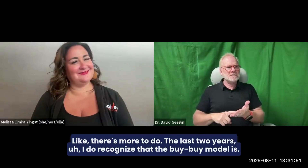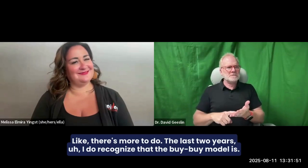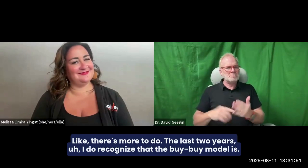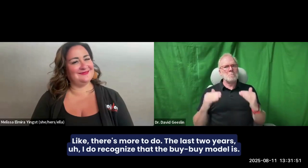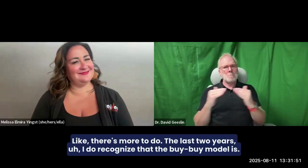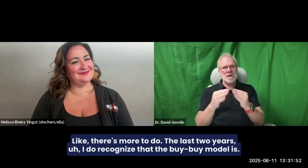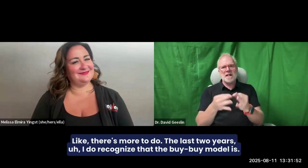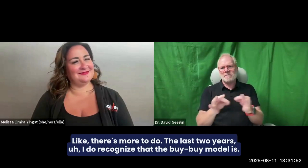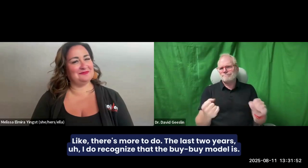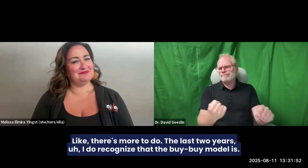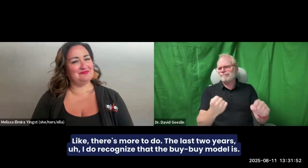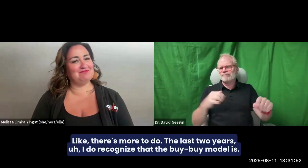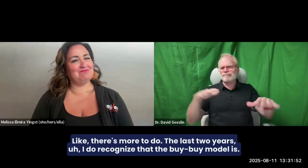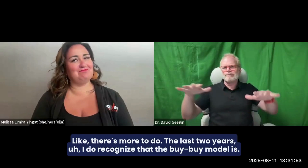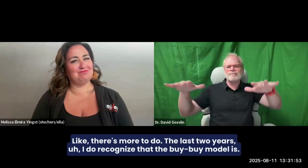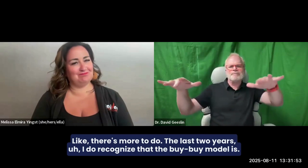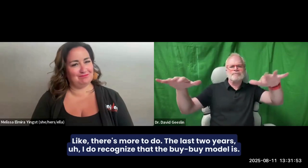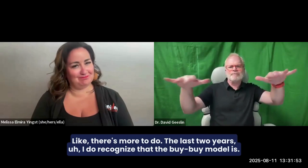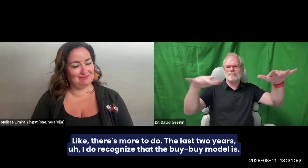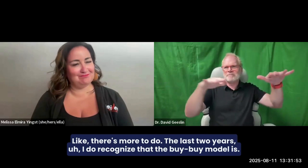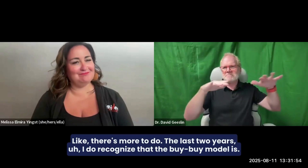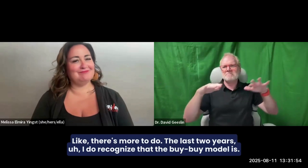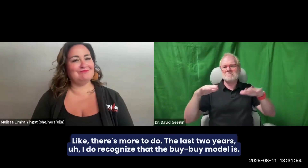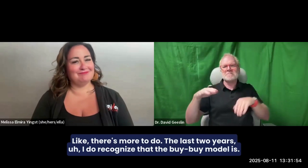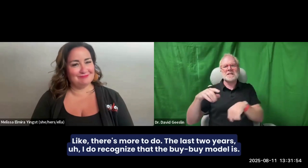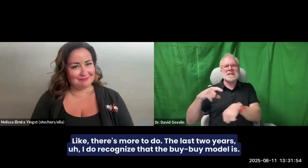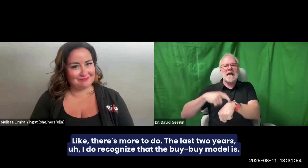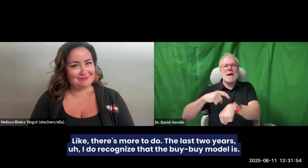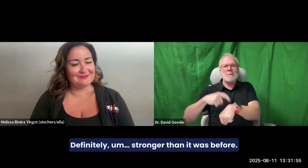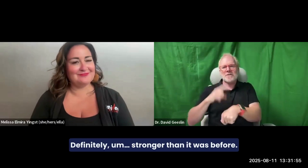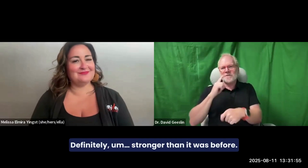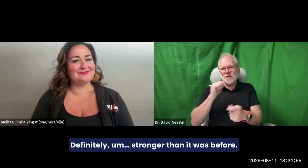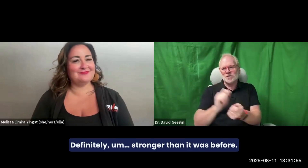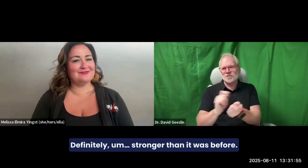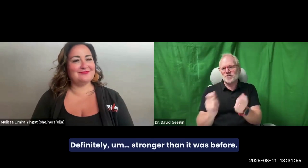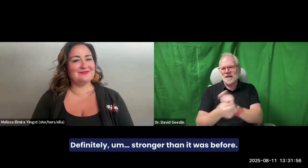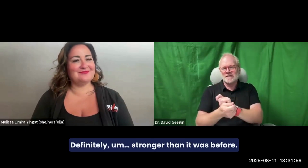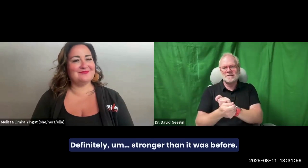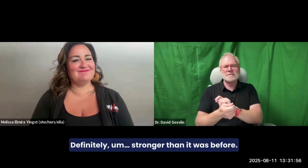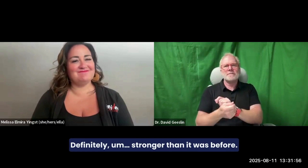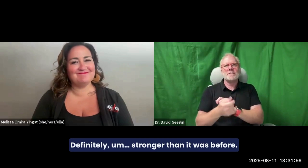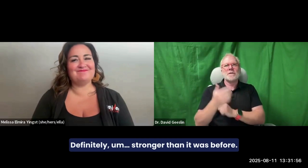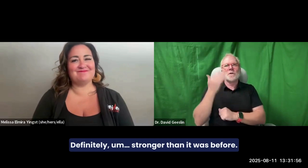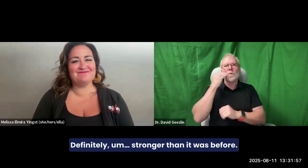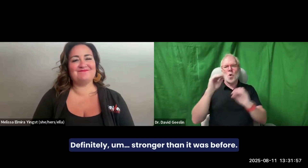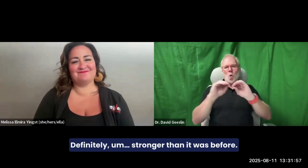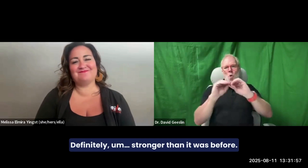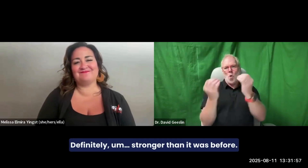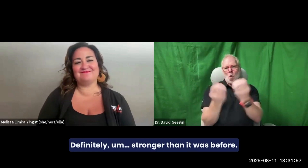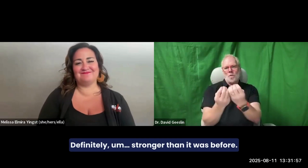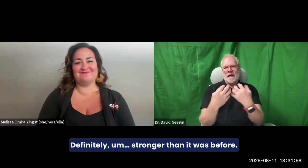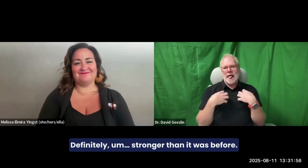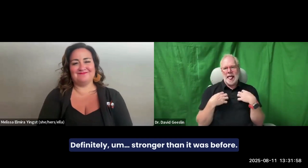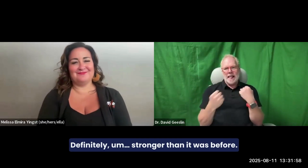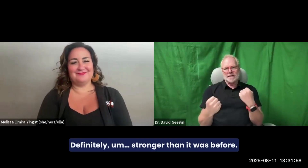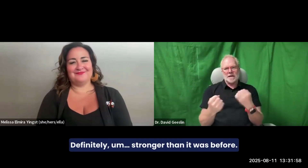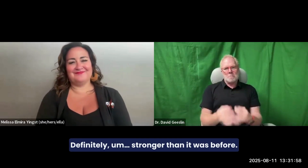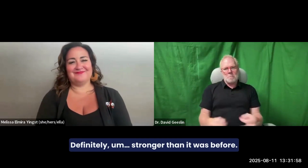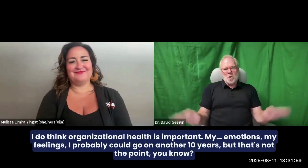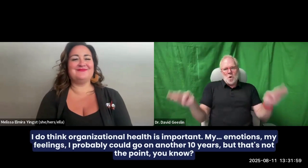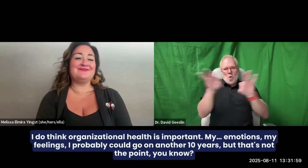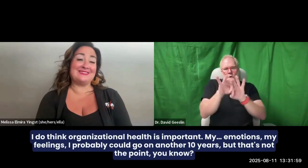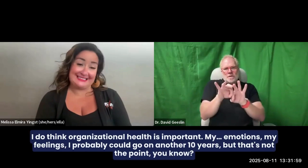The last 2 years, I do recognize that the bye-bye model is definitely um, stronger than it